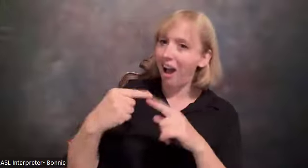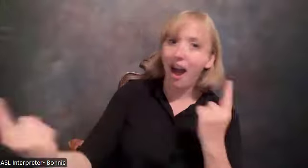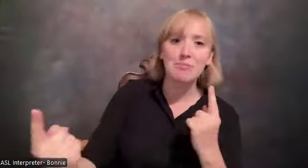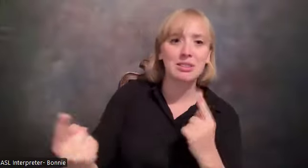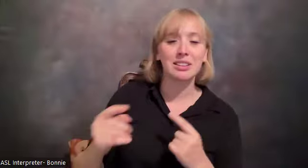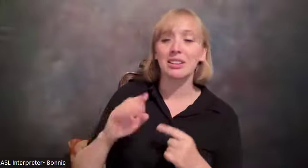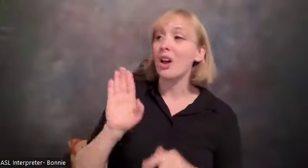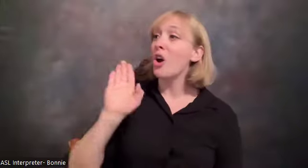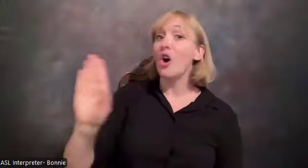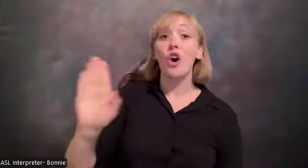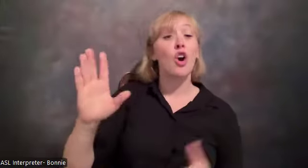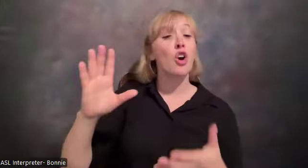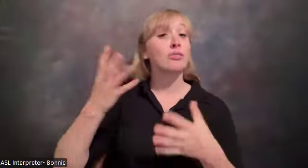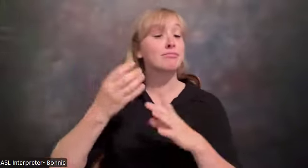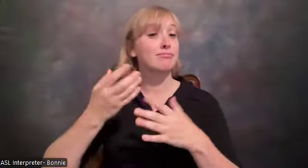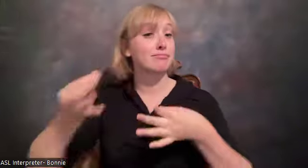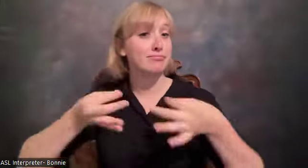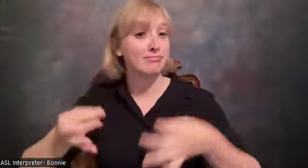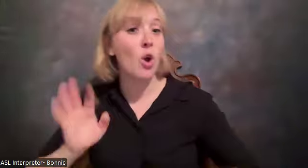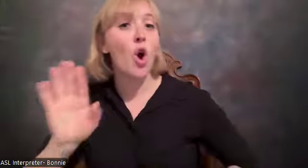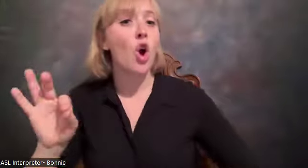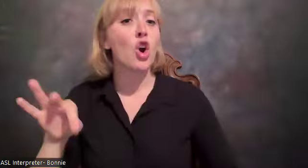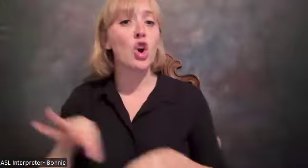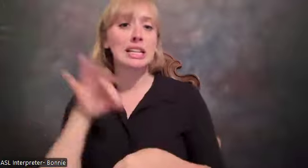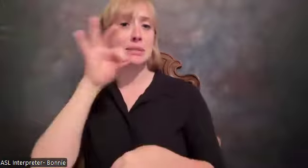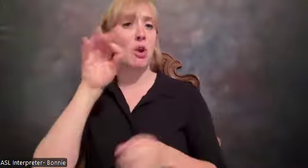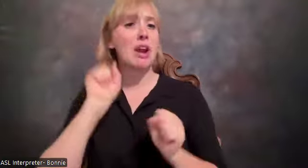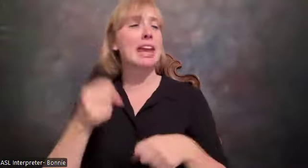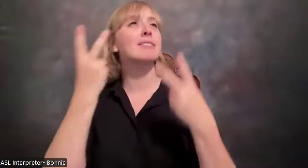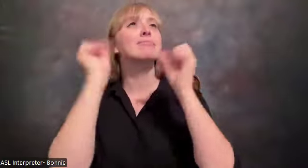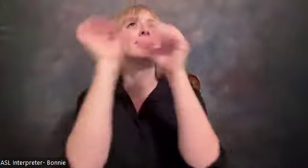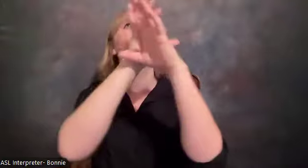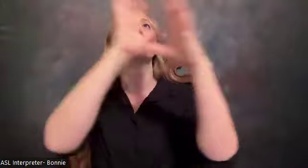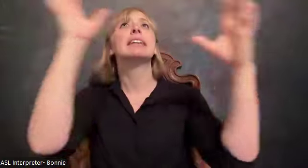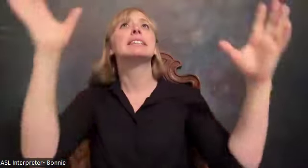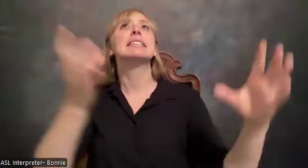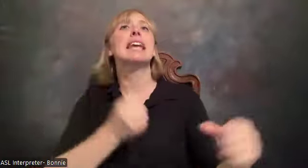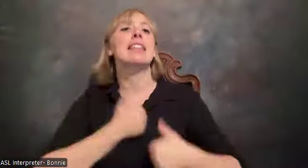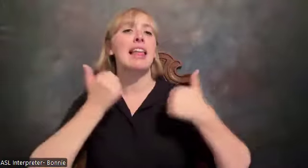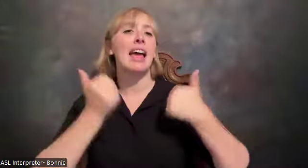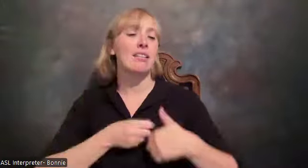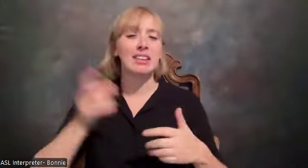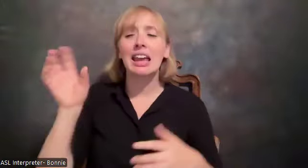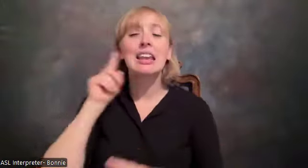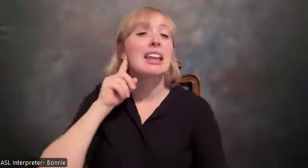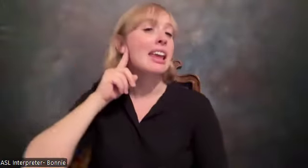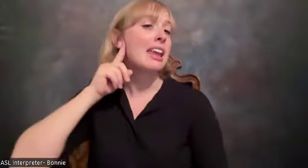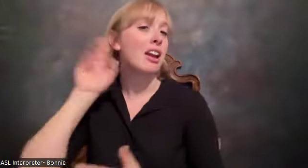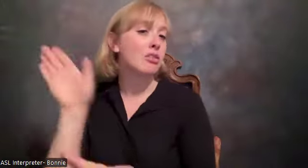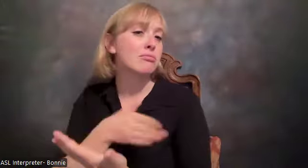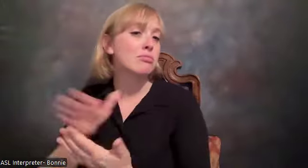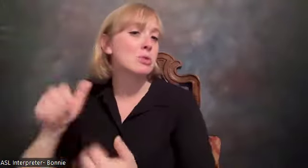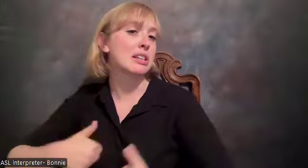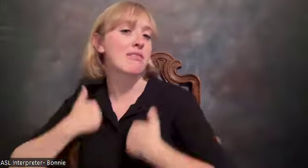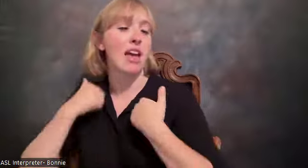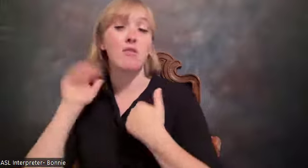she's saying of and by herself, her spirit can see the colors of life, can hear the music of life, and